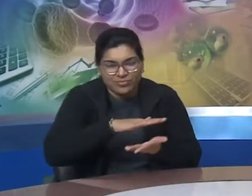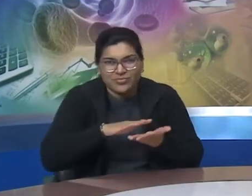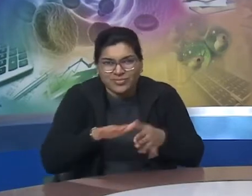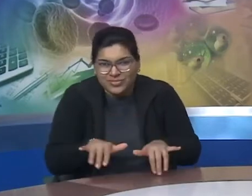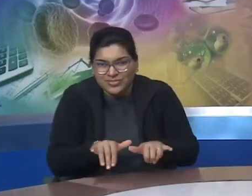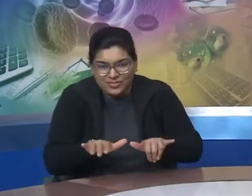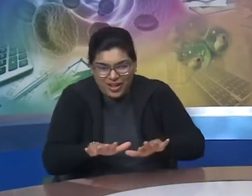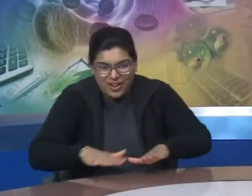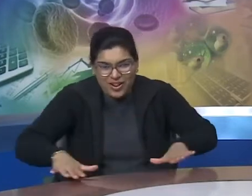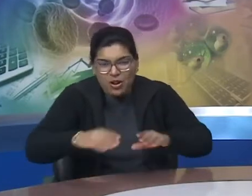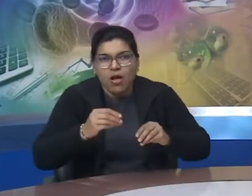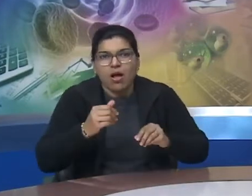entered the